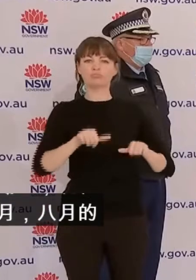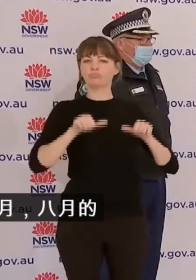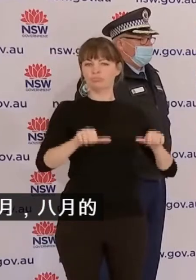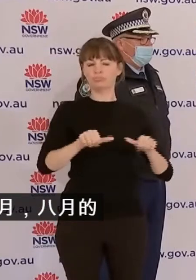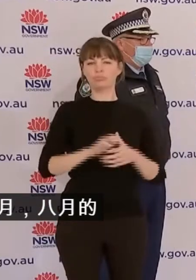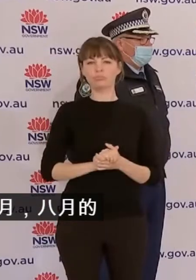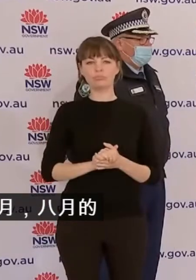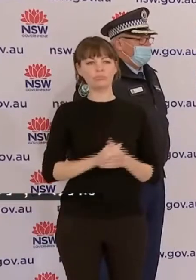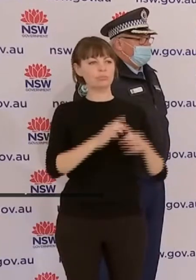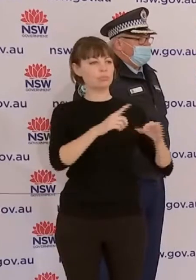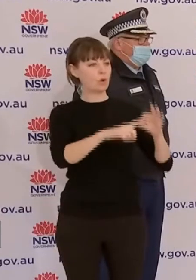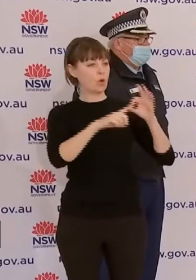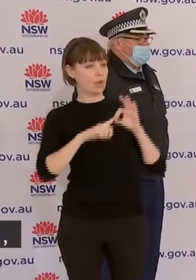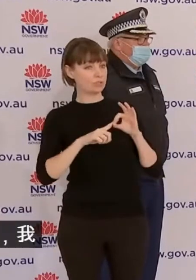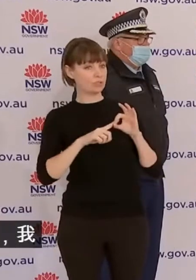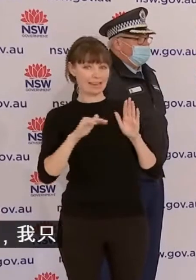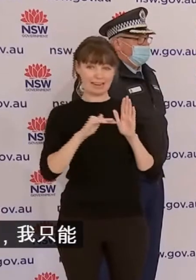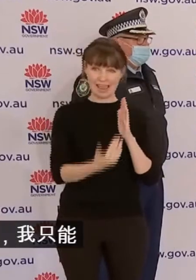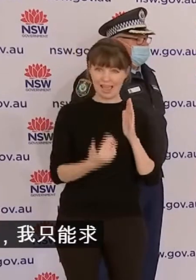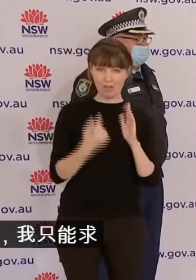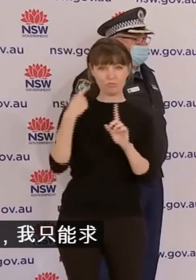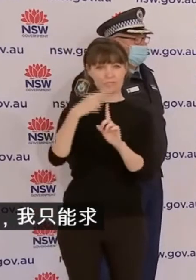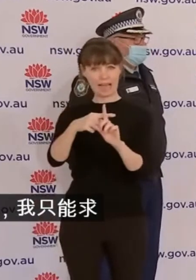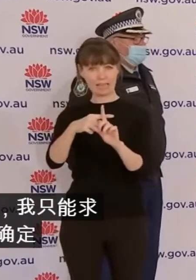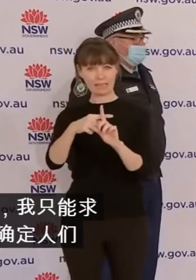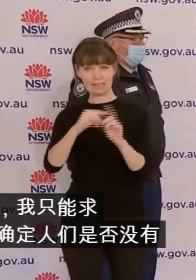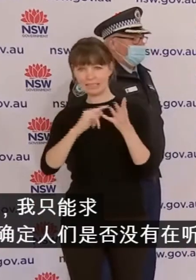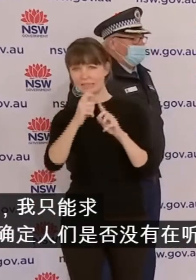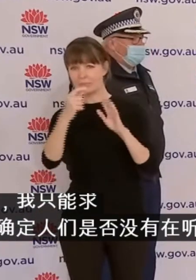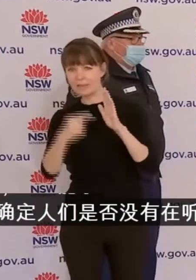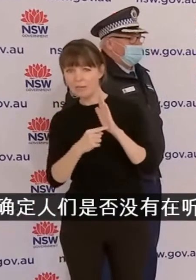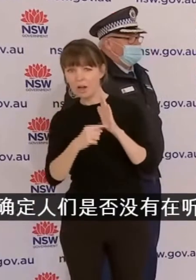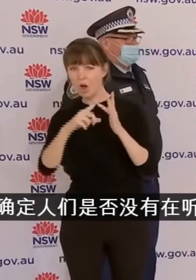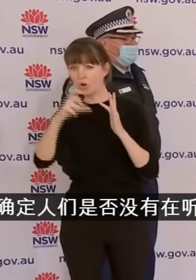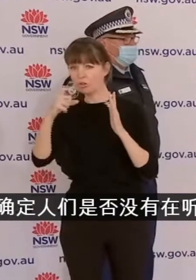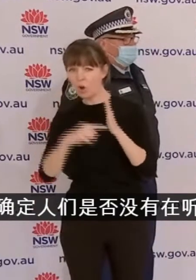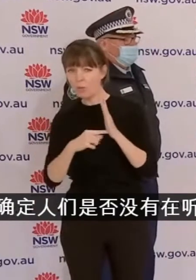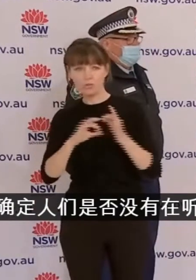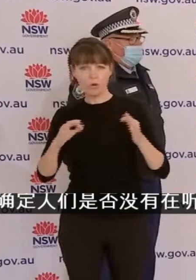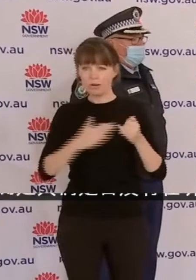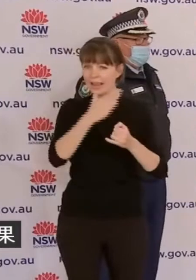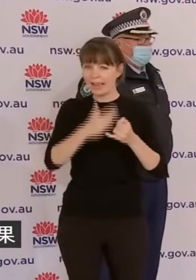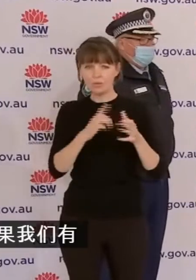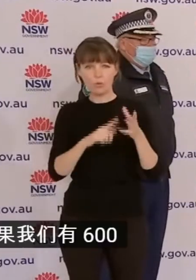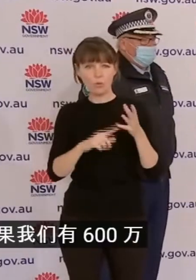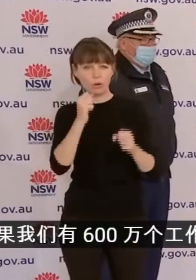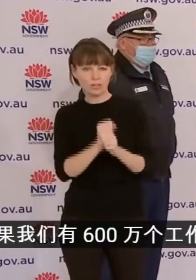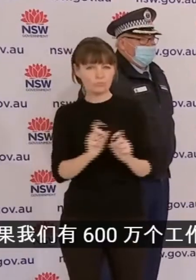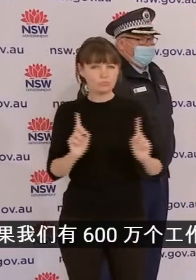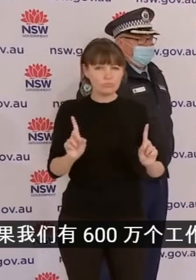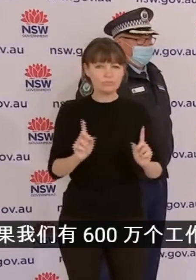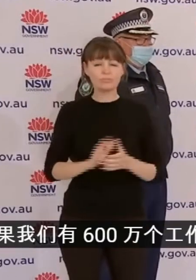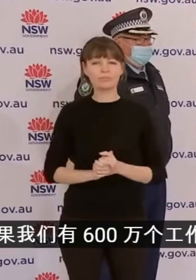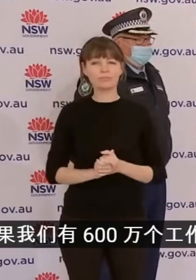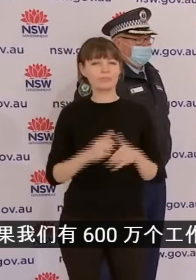August target now dead in the water? No, can I just please, I'm not sure if people aren't listening to what I'm saying, but what the end of August means is if we have